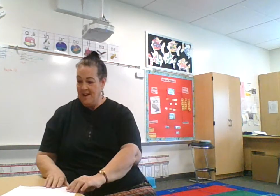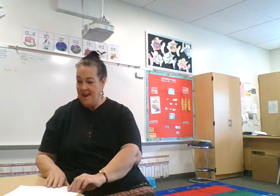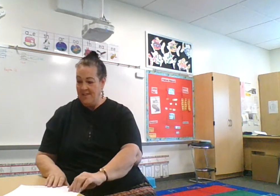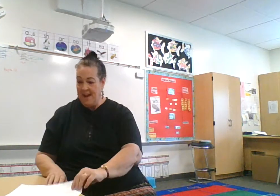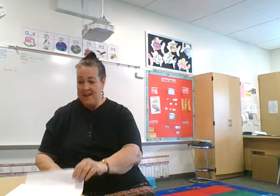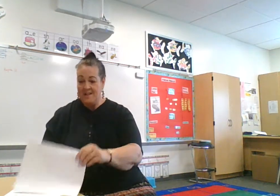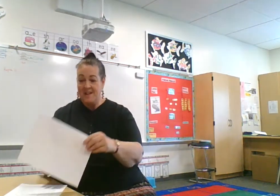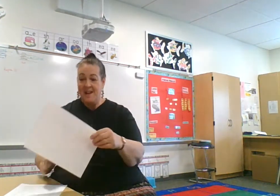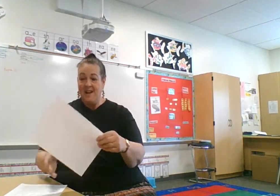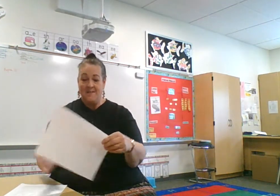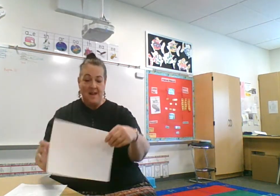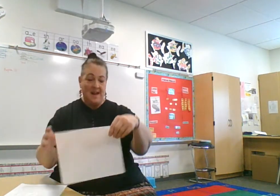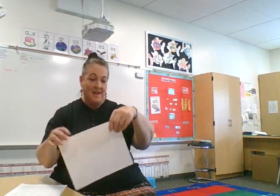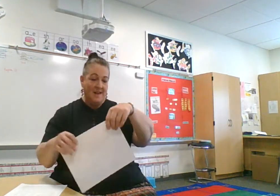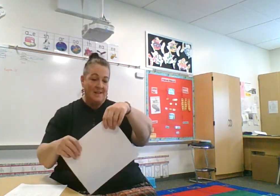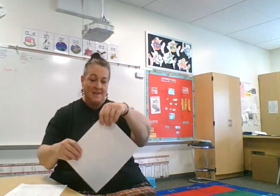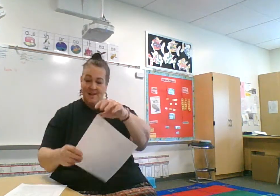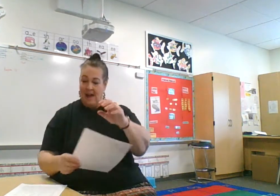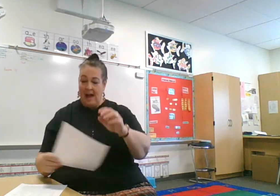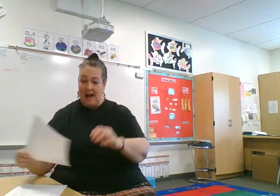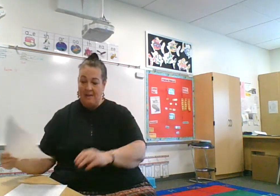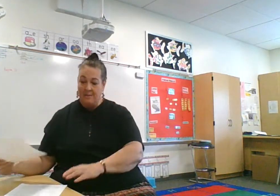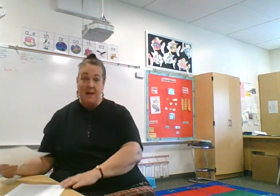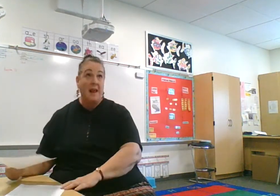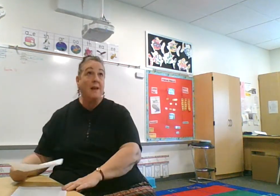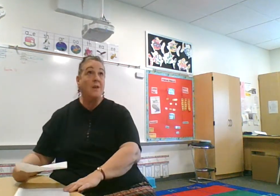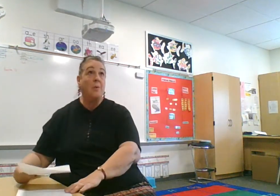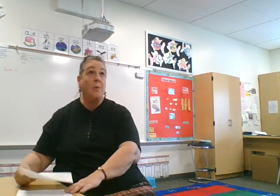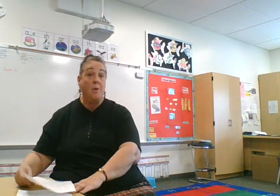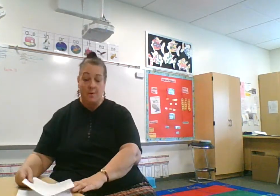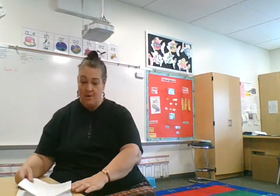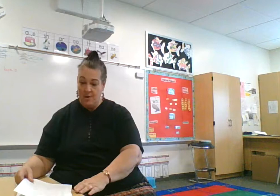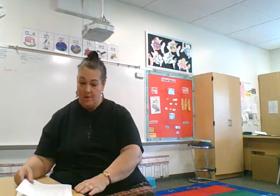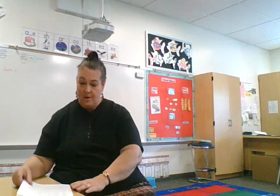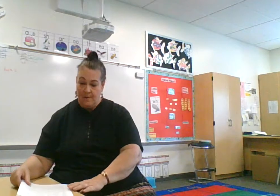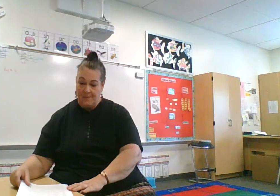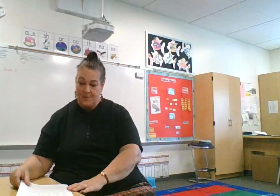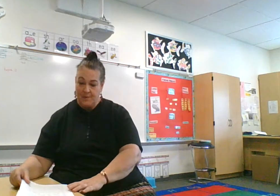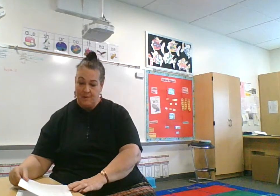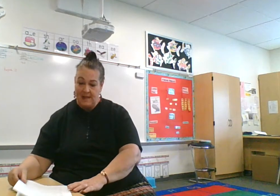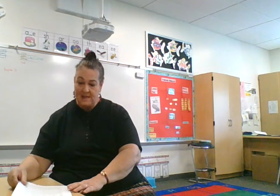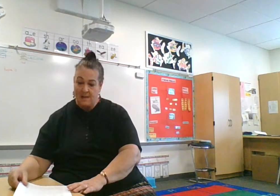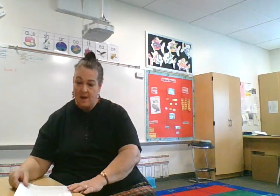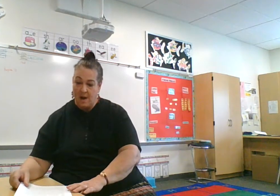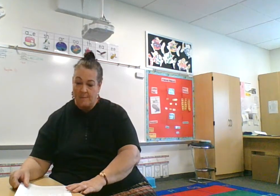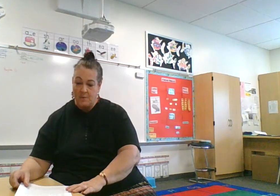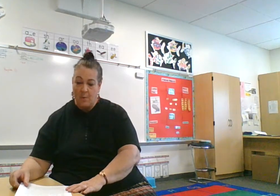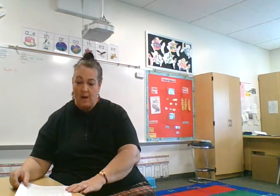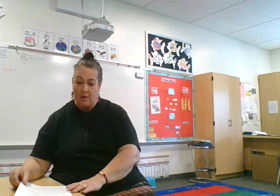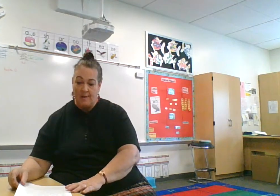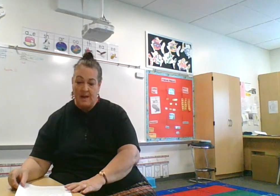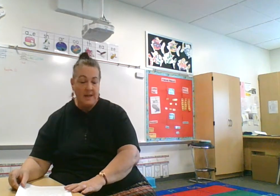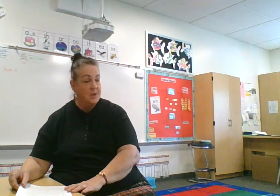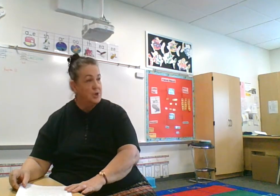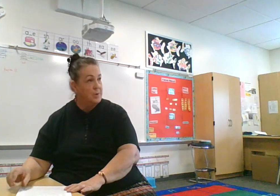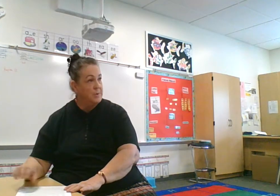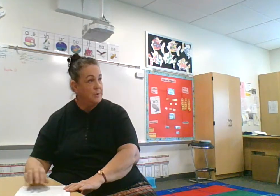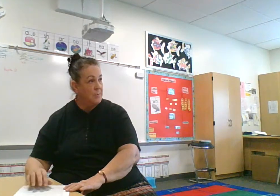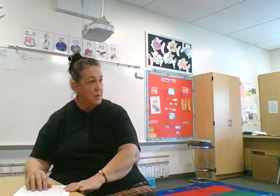And that is the end of that lesson. I'll be glad to go on to lesson 12 and at least show you the